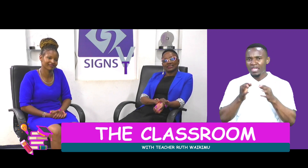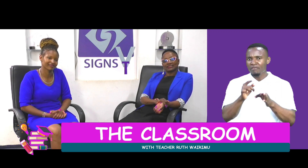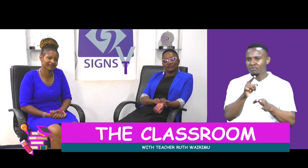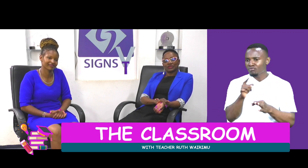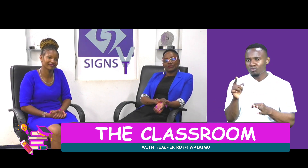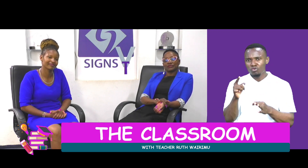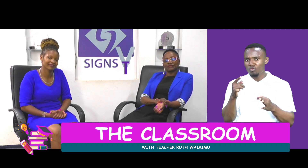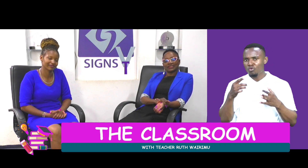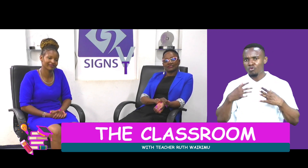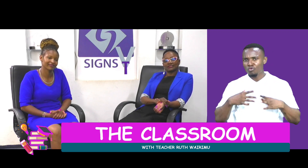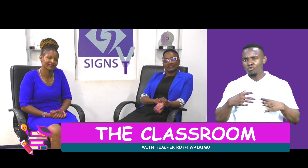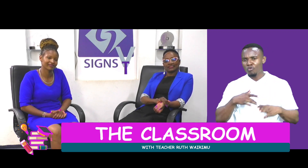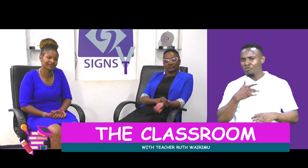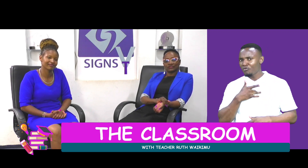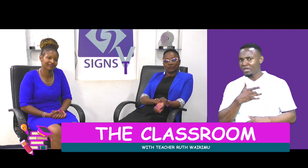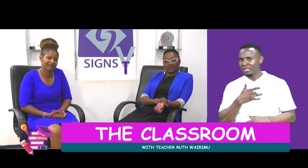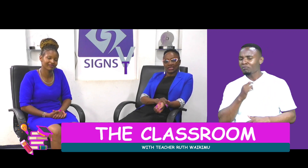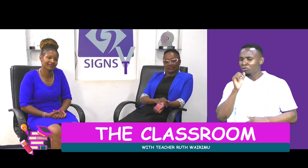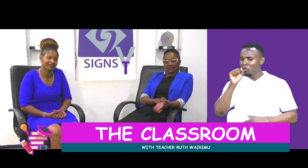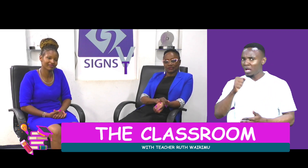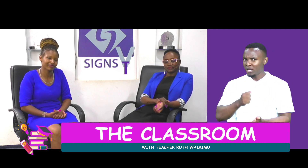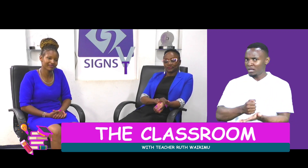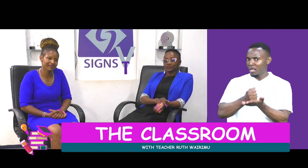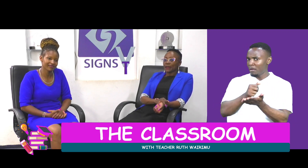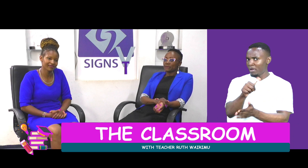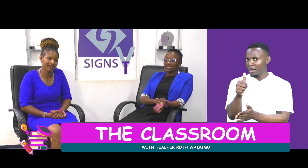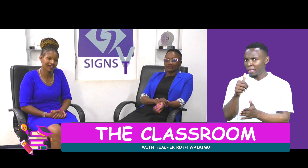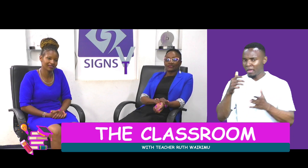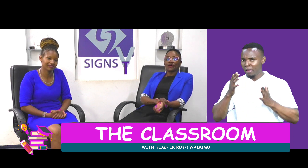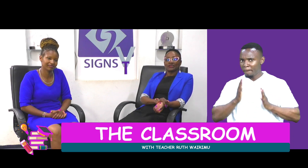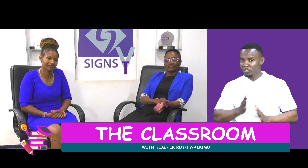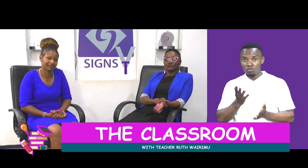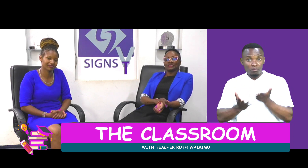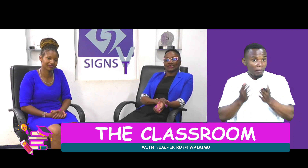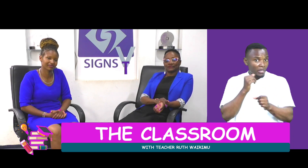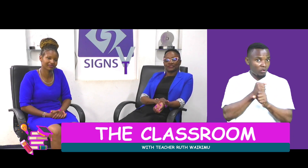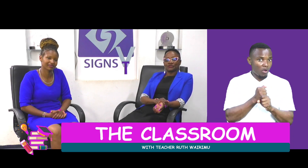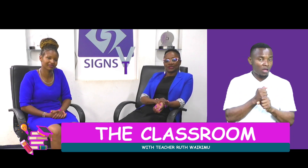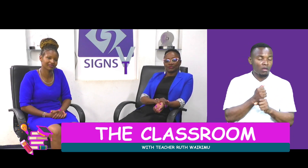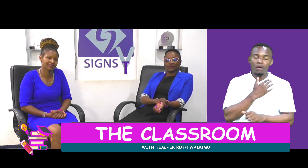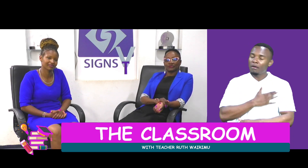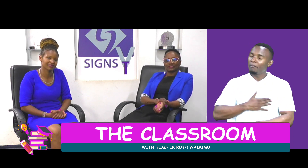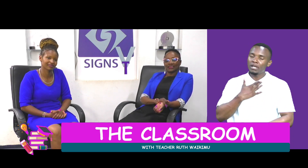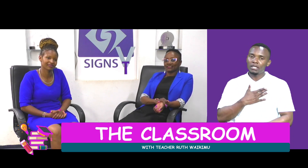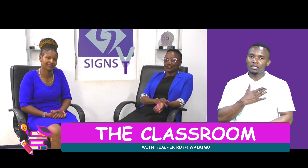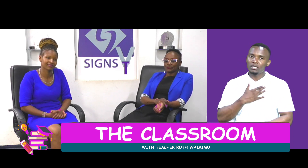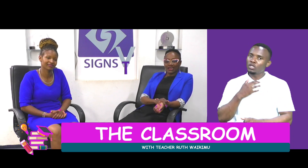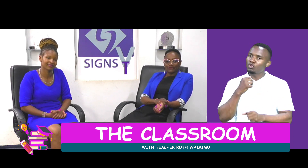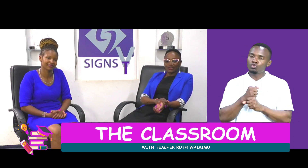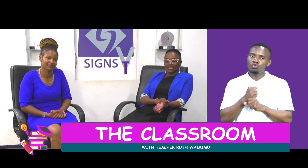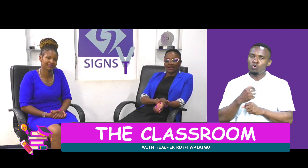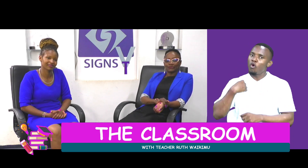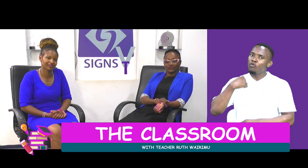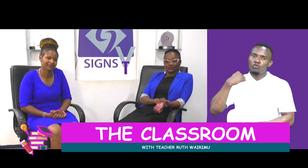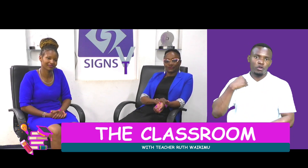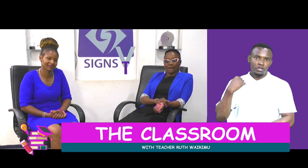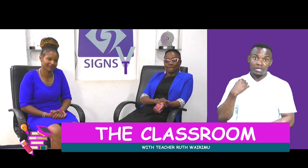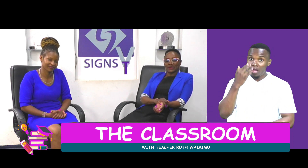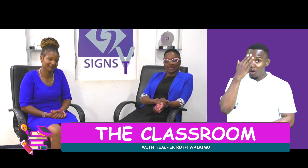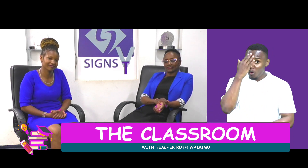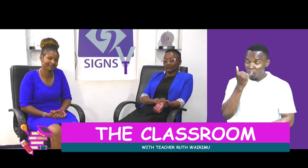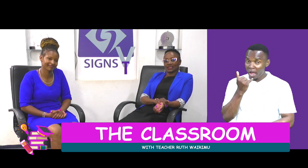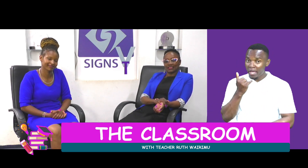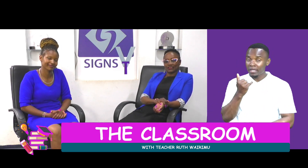maybe in your career you can be of an assistant to someone else, please always do it at free will, because the reward will come to